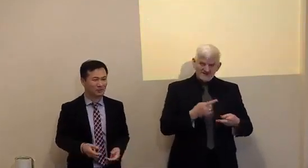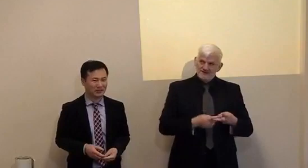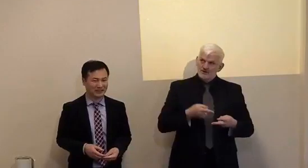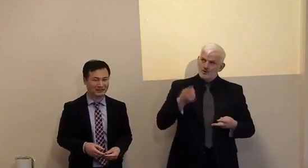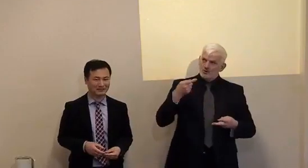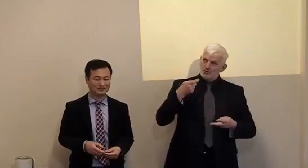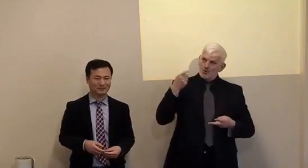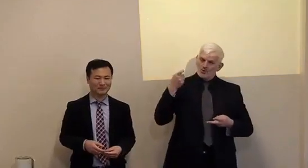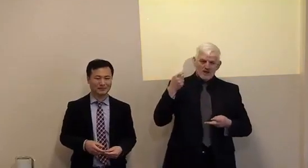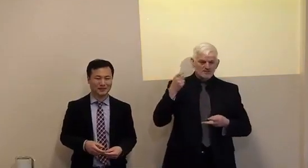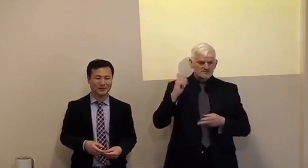Korea.